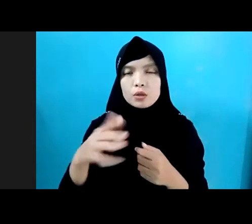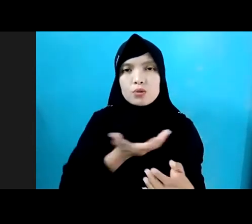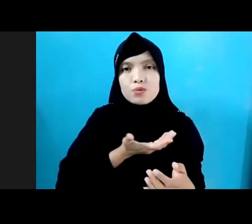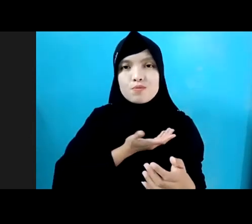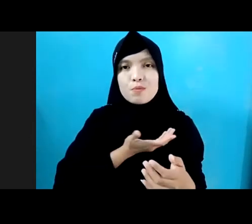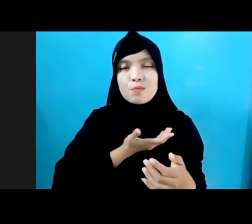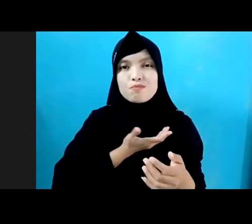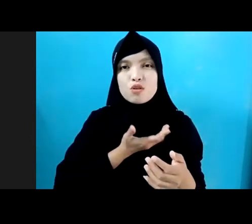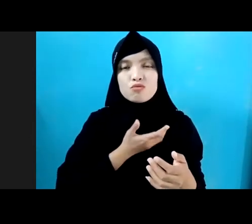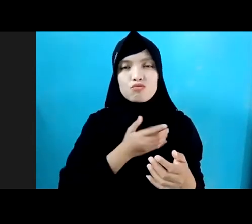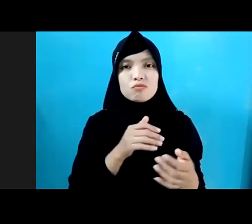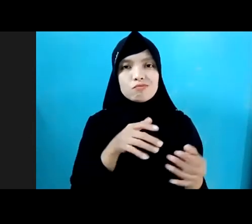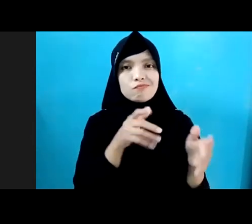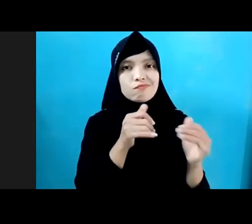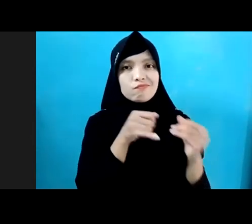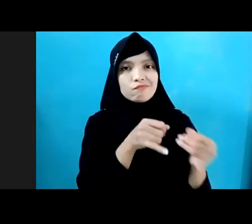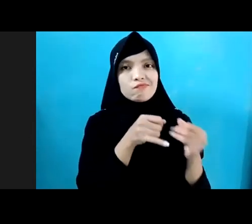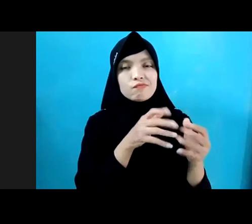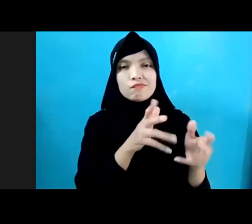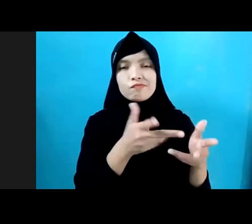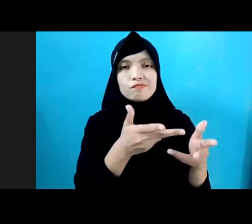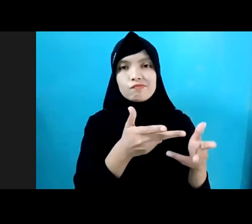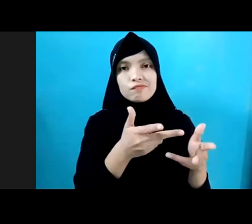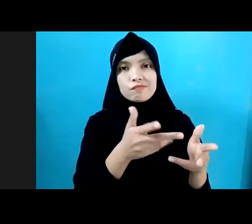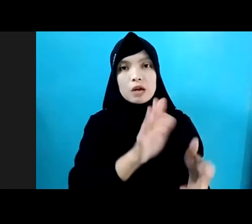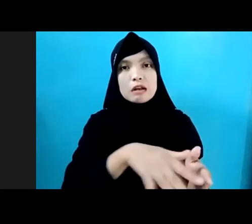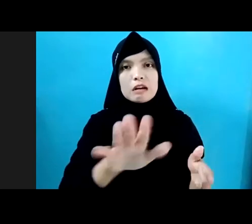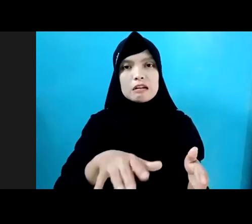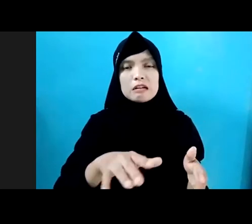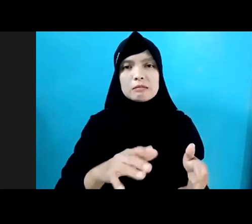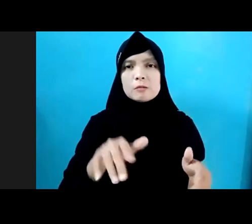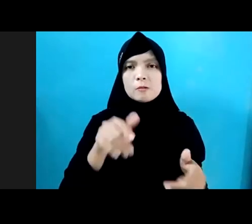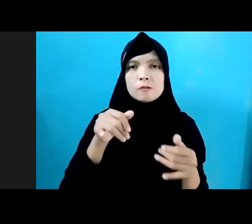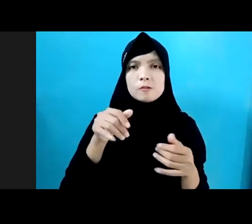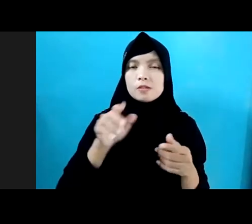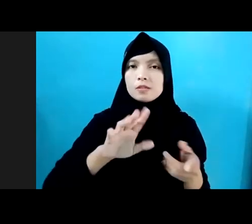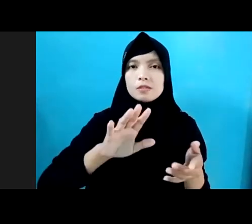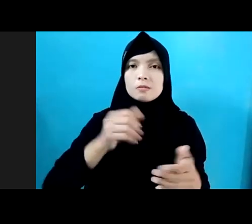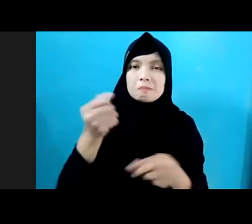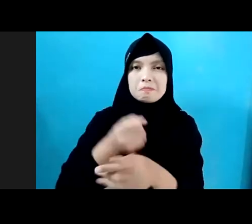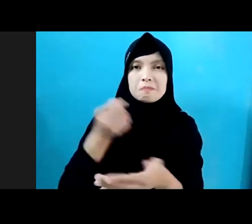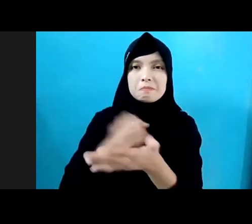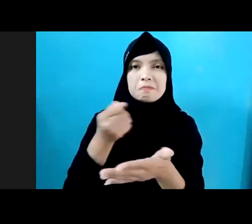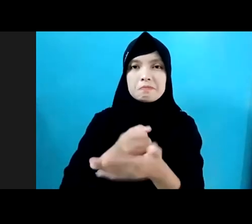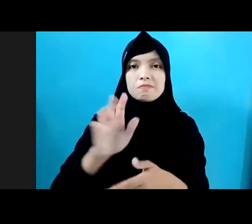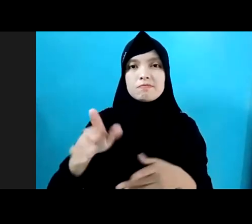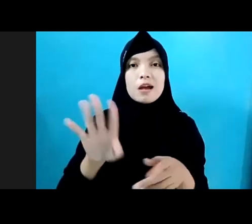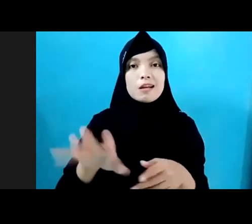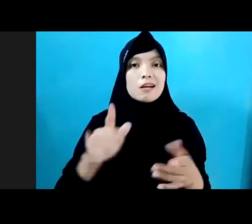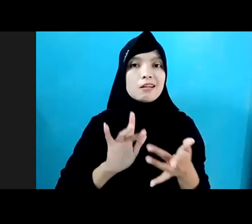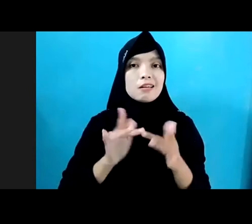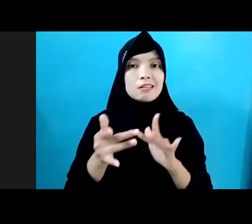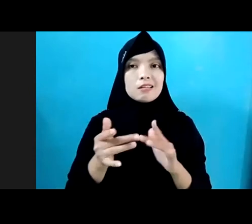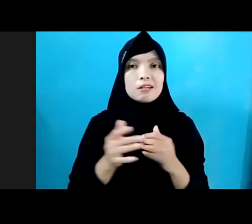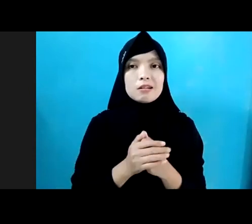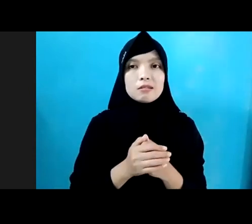COVID Has Presented New Opportunities And A Lot More Risks As Well Because Children And Adults Are Spending A Lot More Time